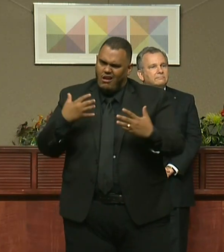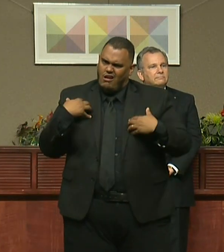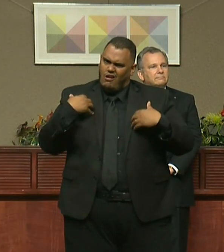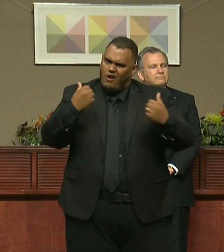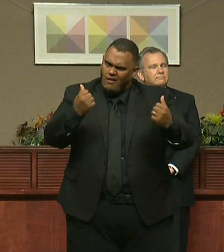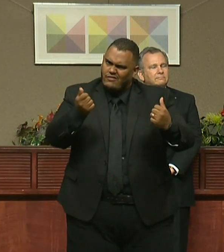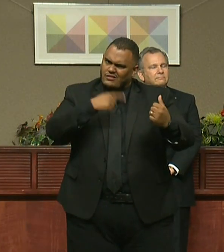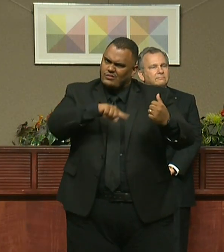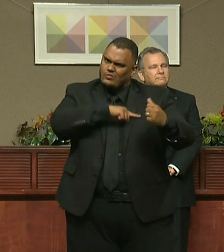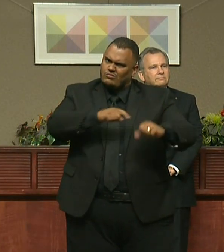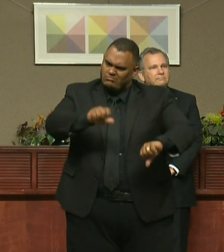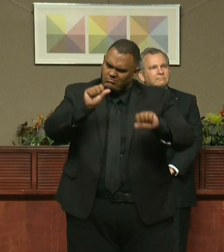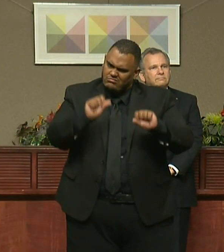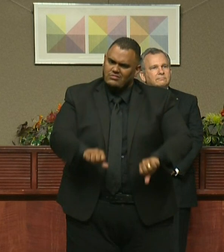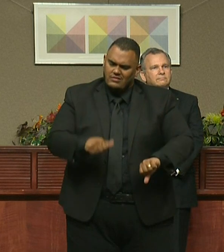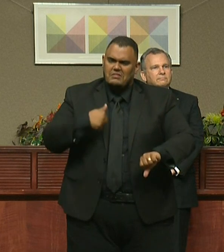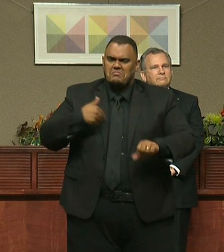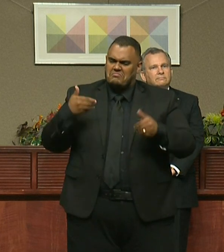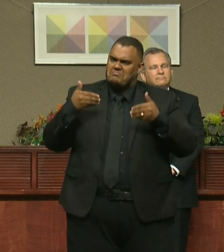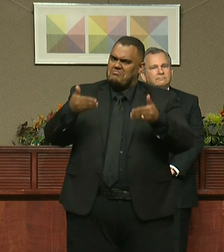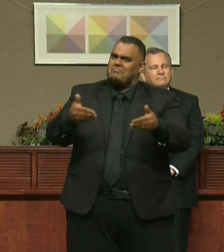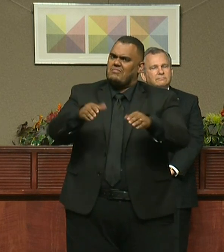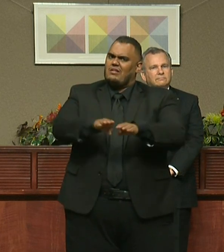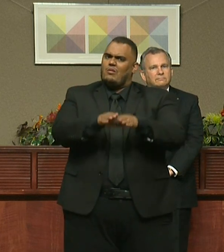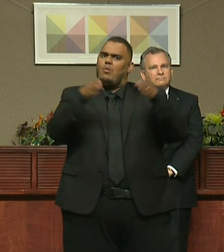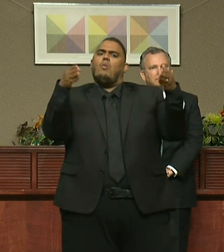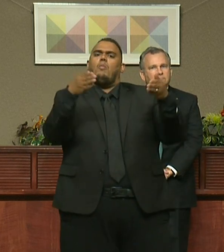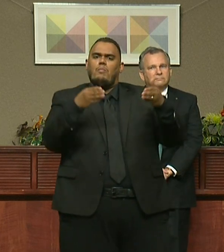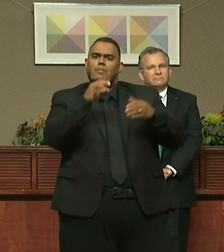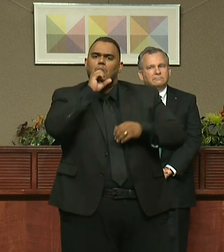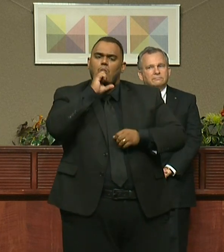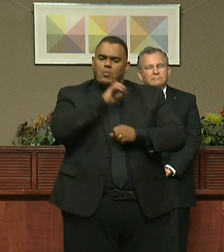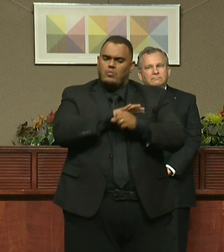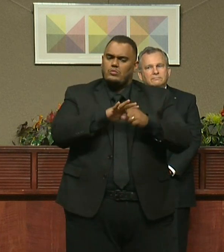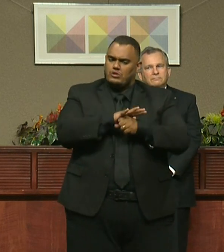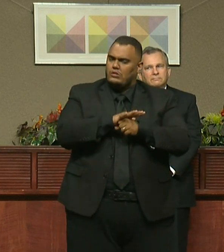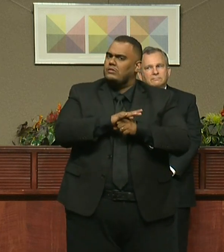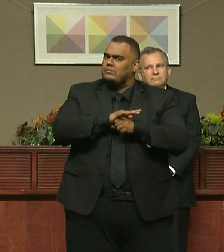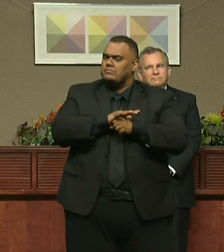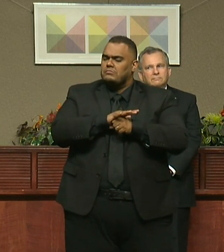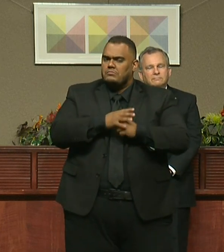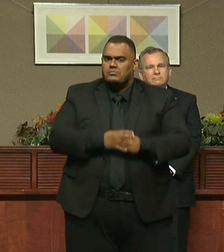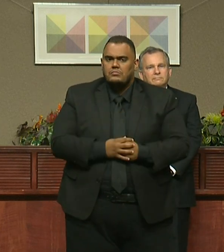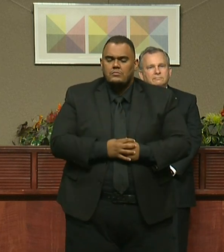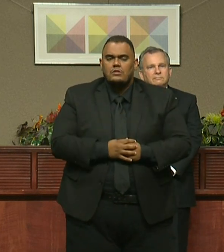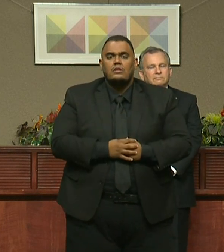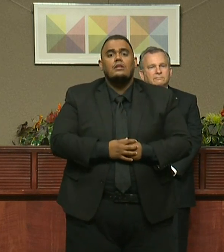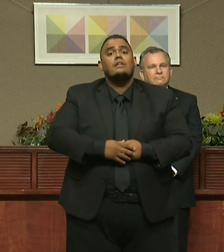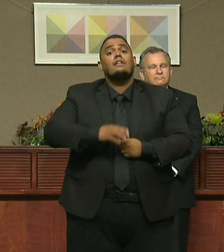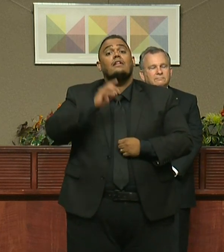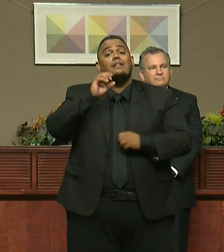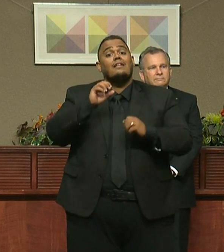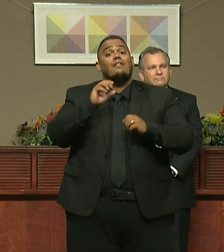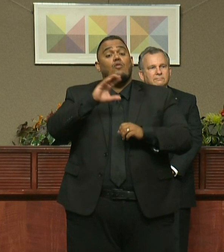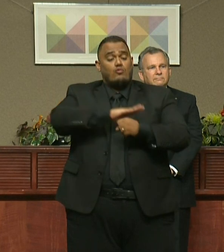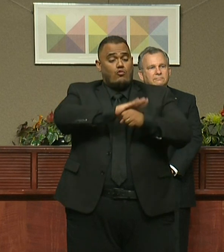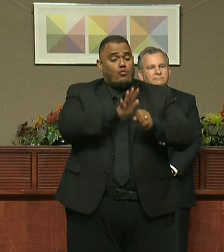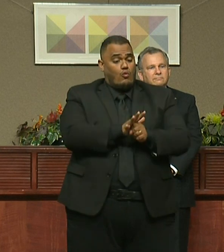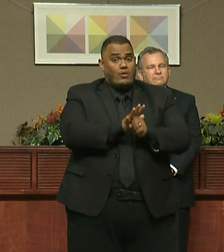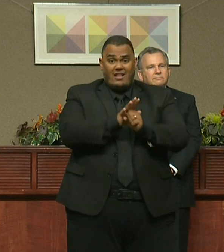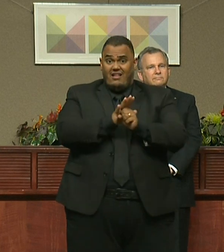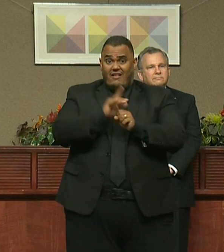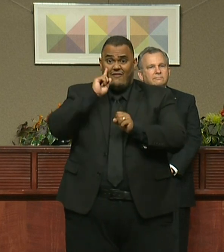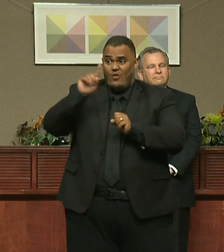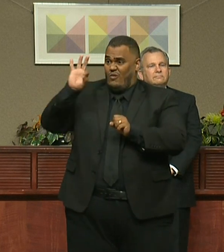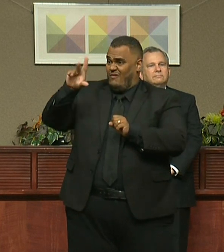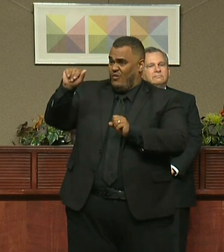to open and reopen Orange County for business itself. Statewide, the coronavirus positivity rate